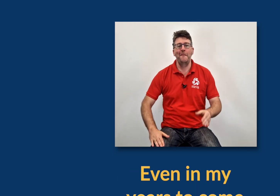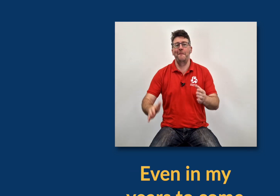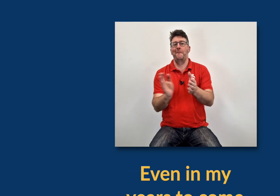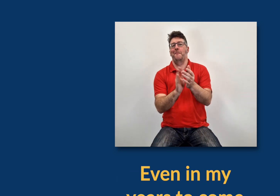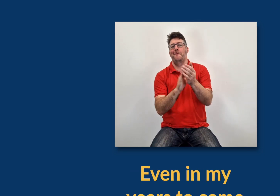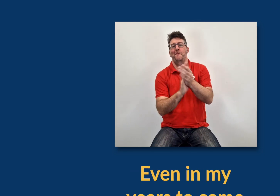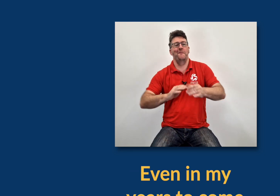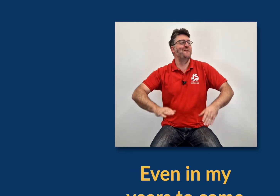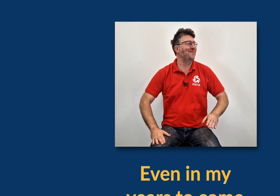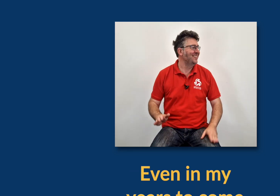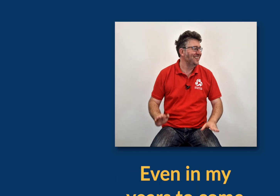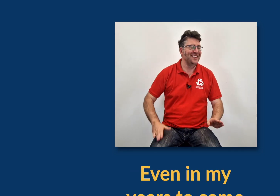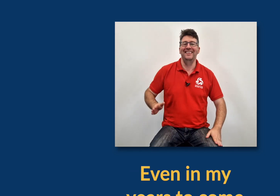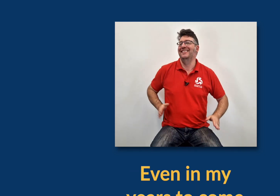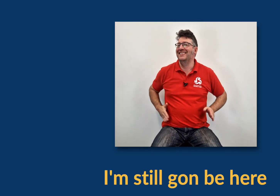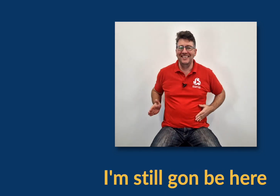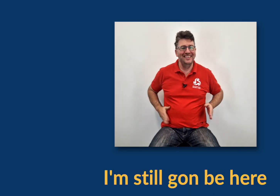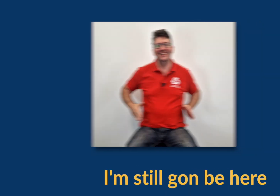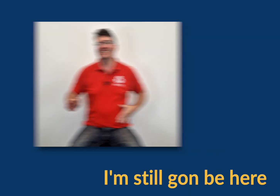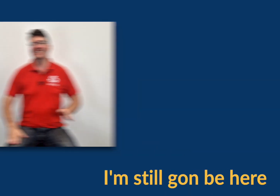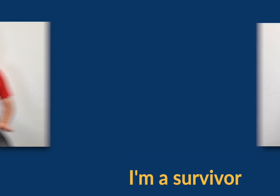here. Even in my years to come, I'm still gonna be here.